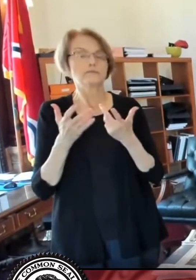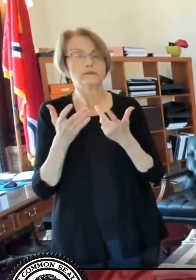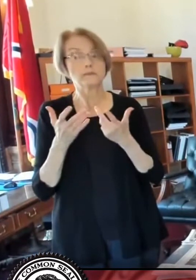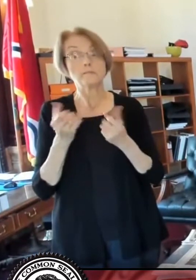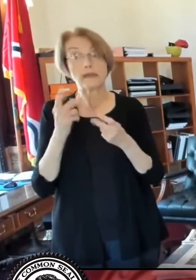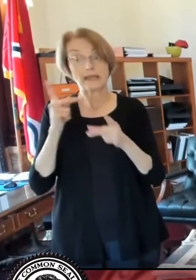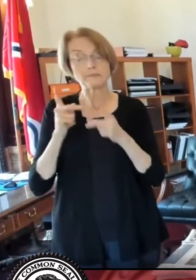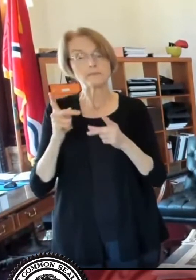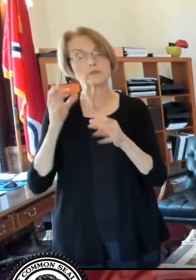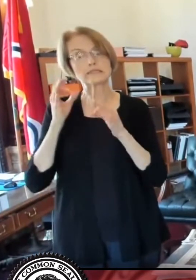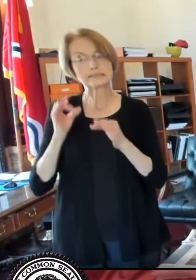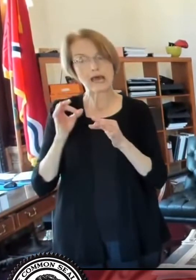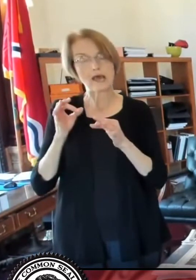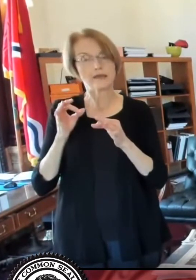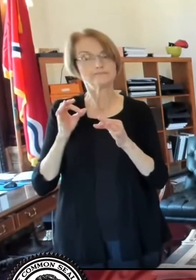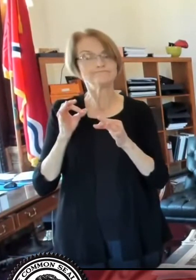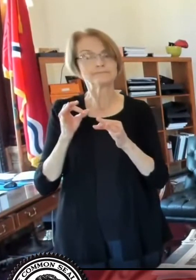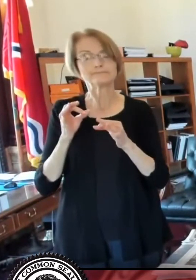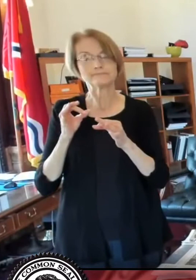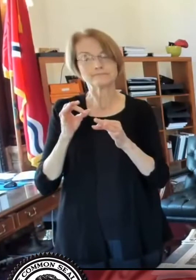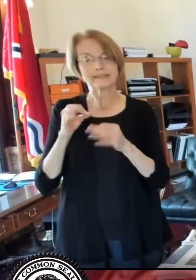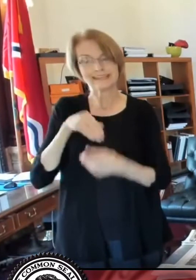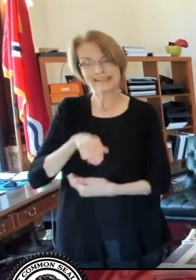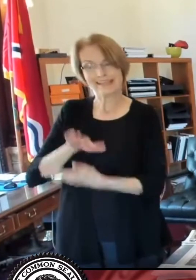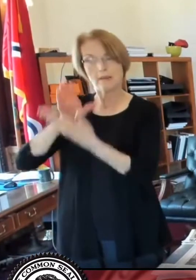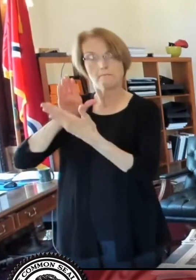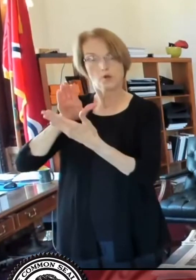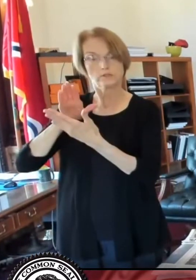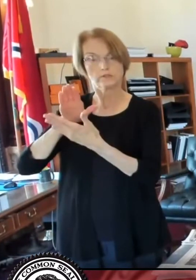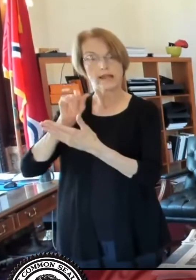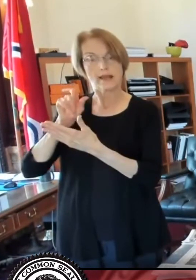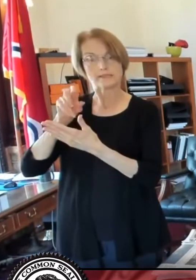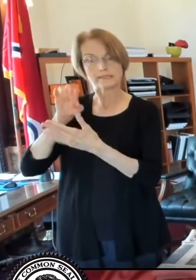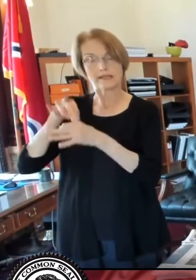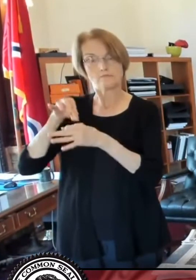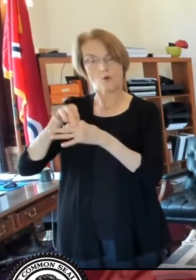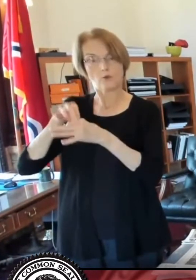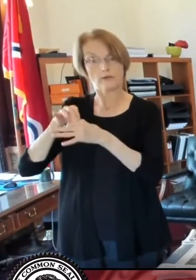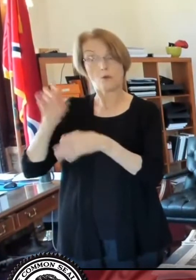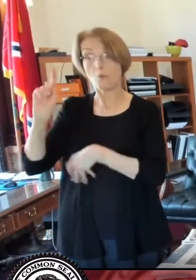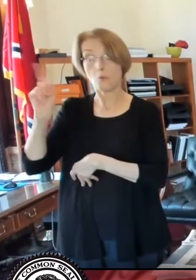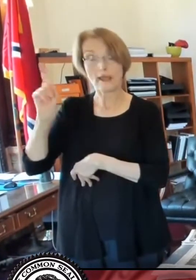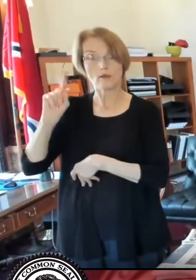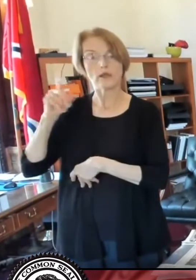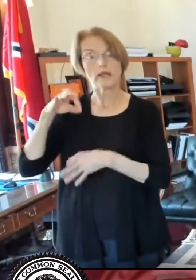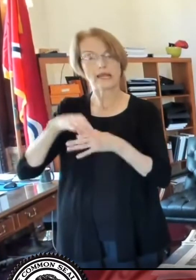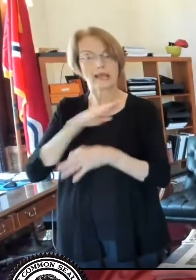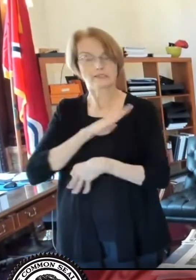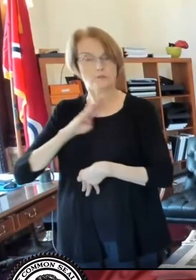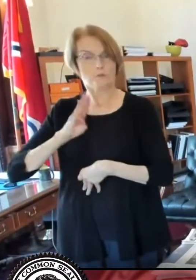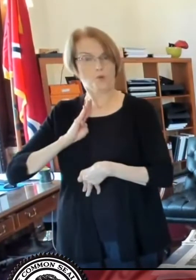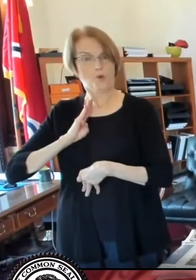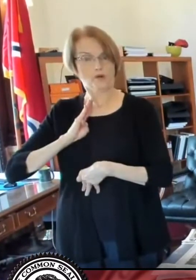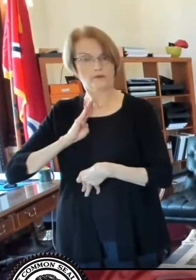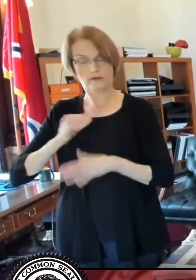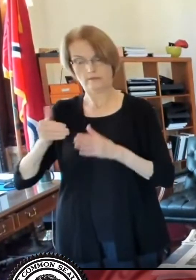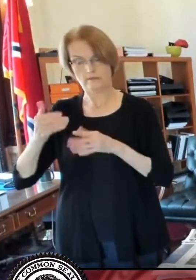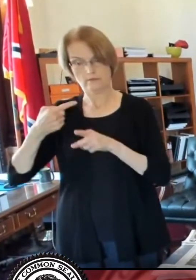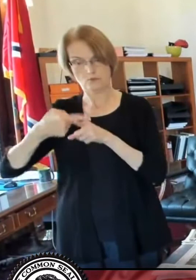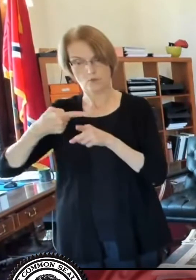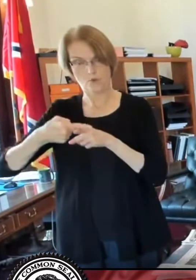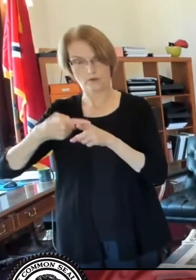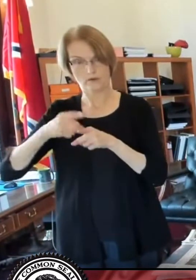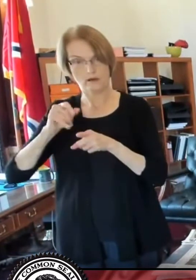absentee. That right now, that in-person absentee, you can do it at the election board right here at the corner of Olive and